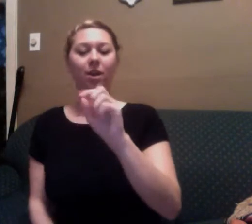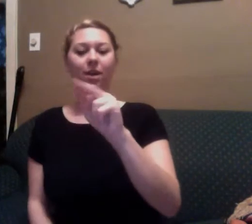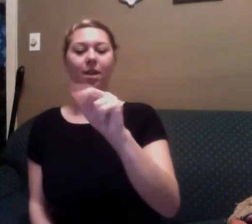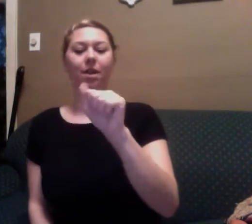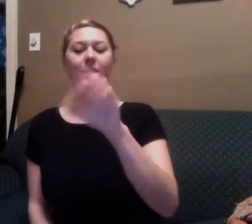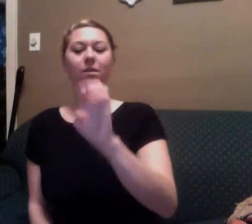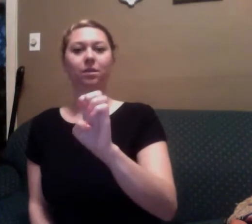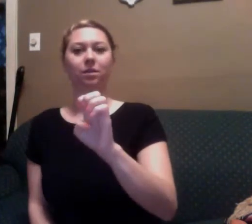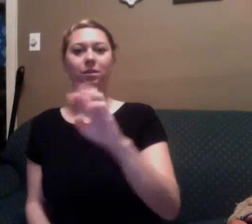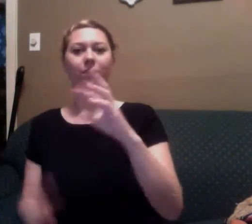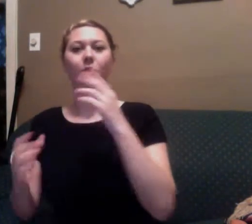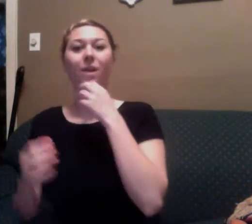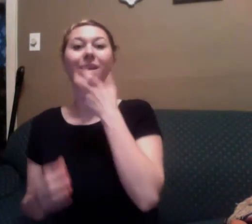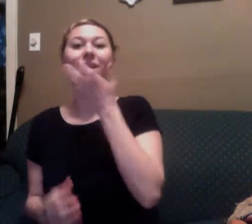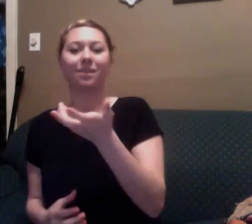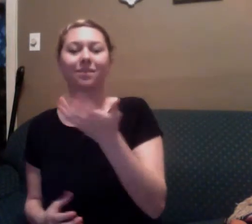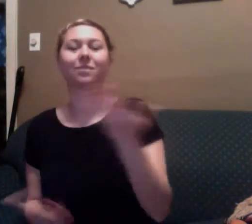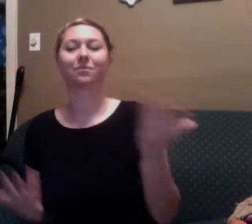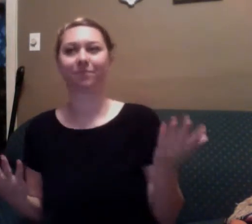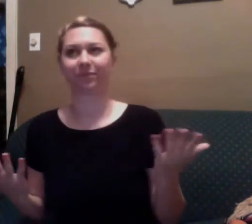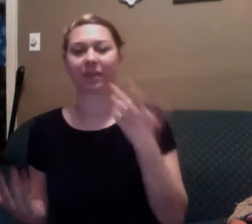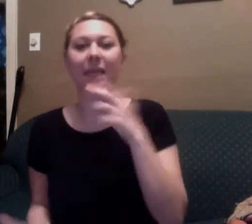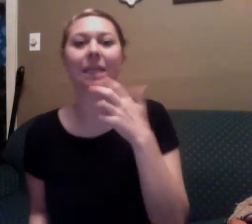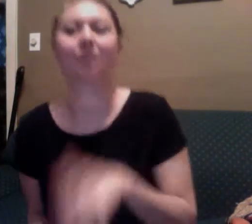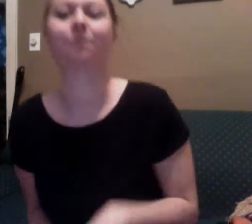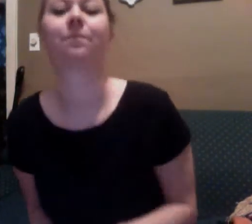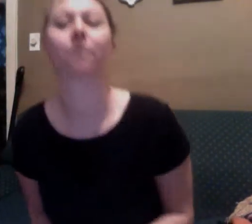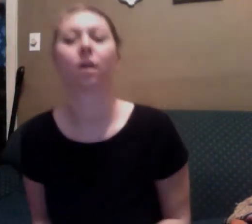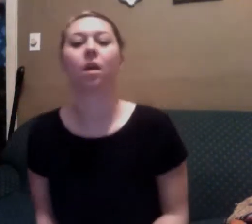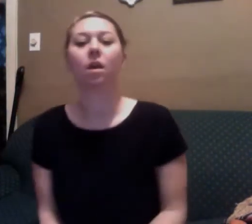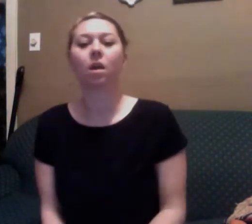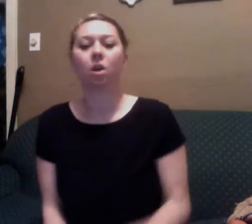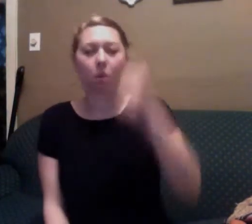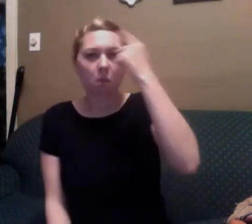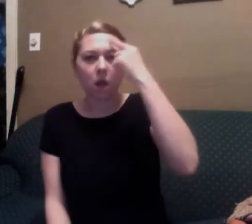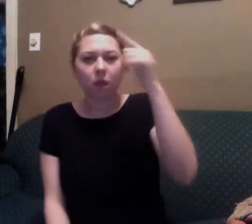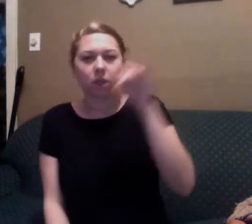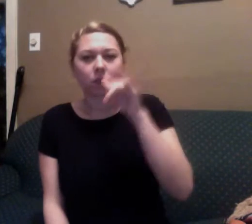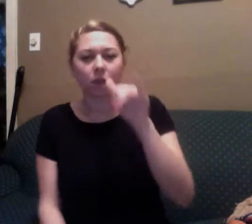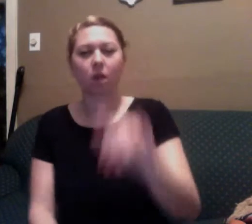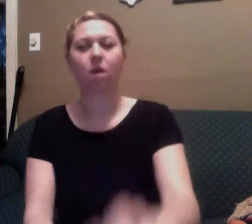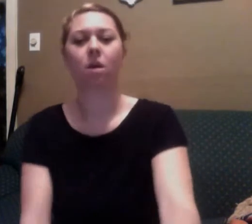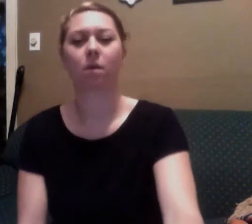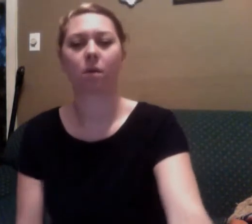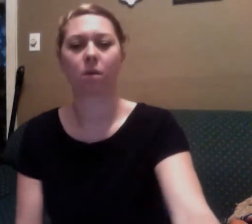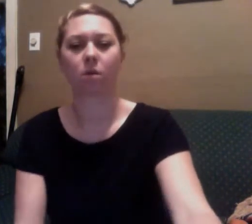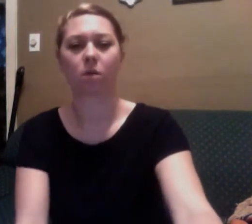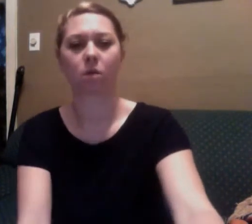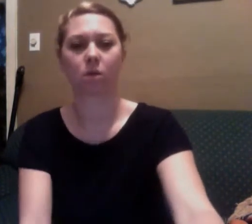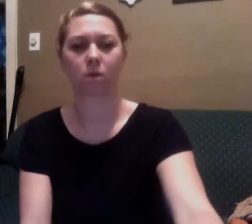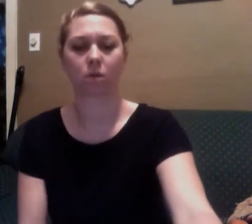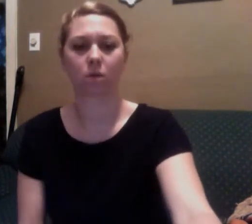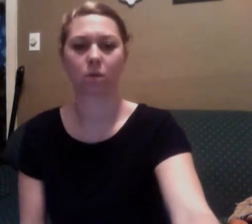way, responding to weight loss by using powerful tools to push your body back to what it considers normal.